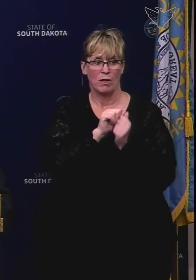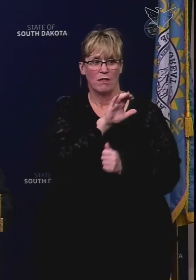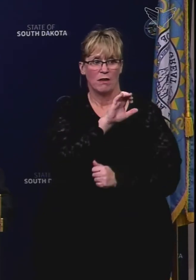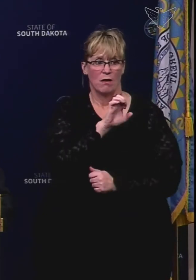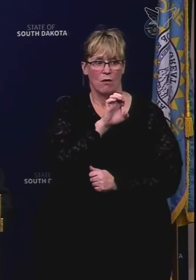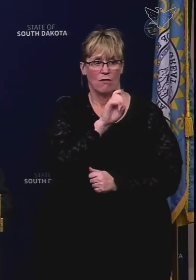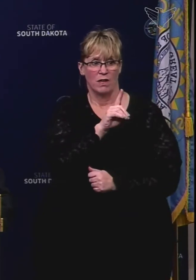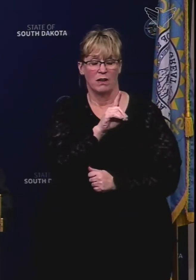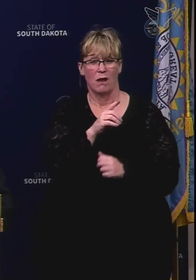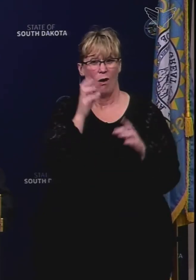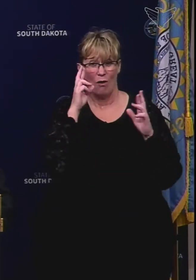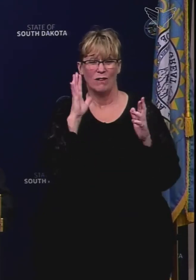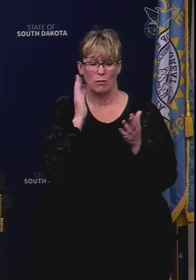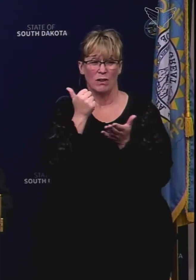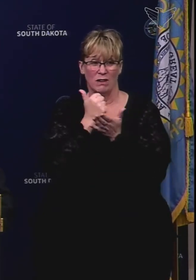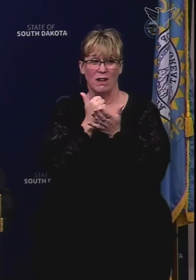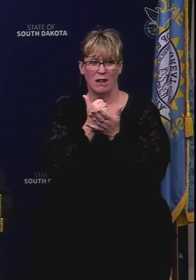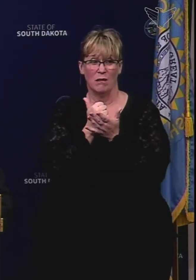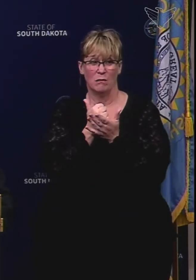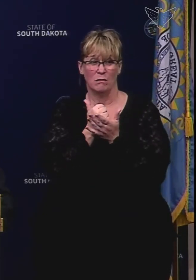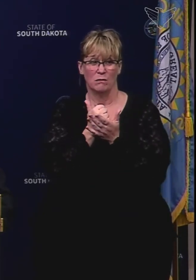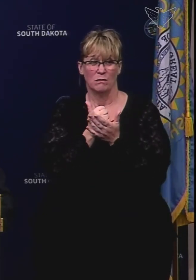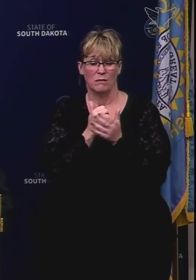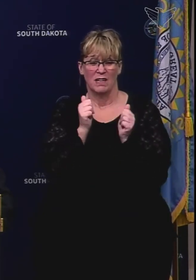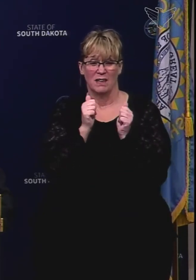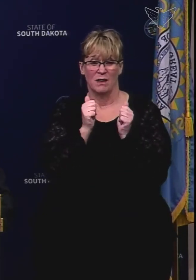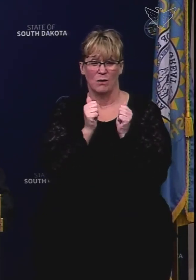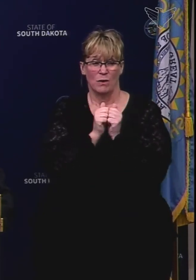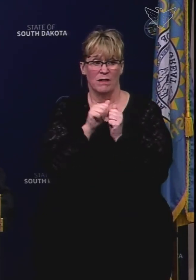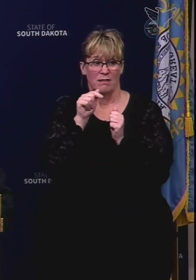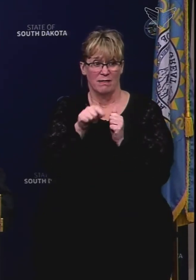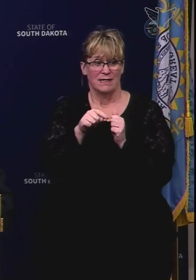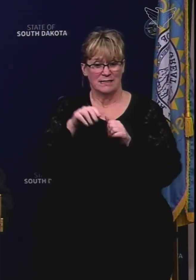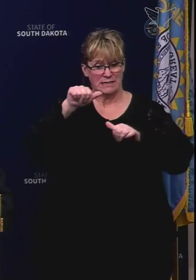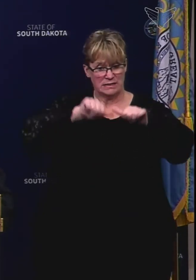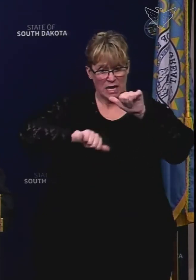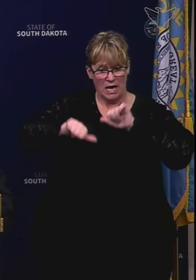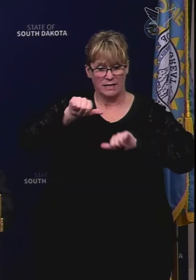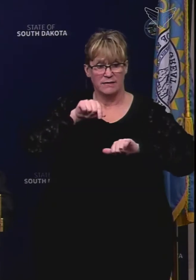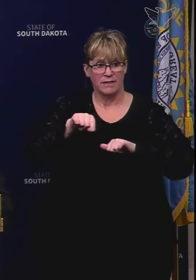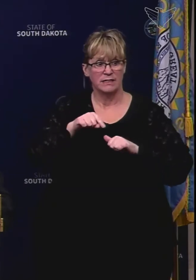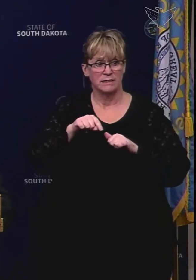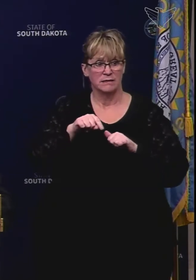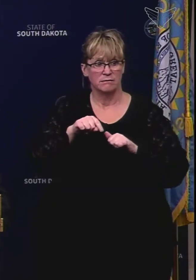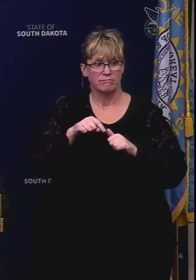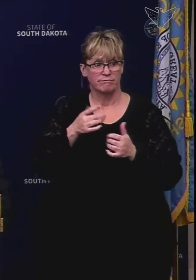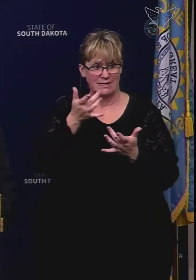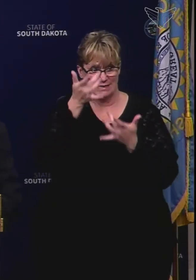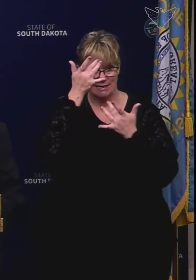what, hopefully that will help us contribute to the science of this disease.